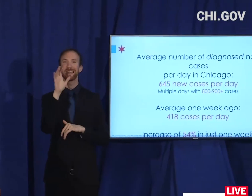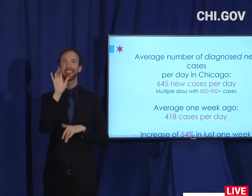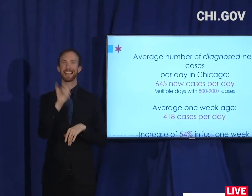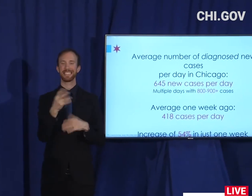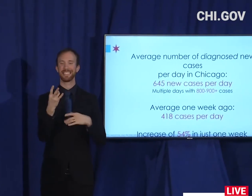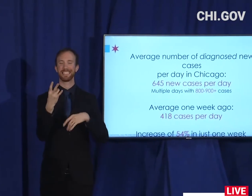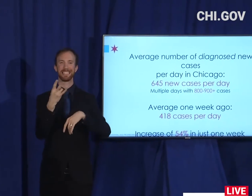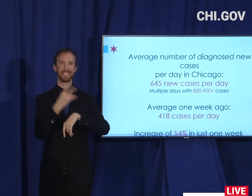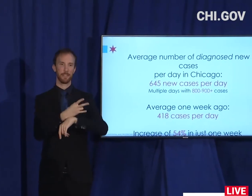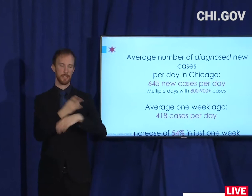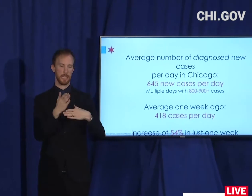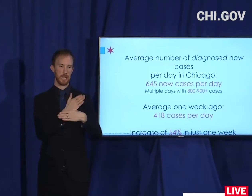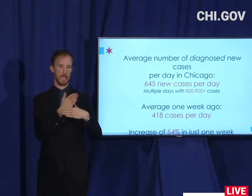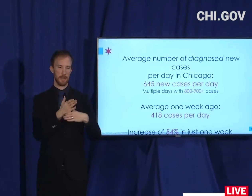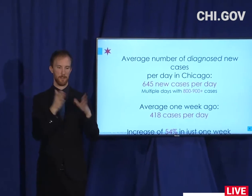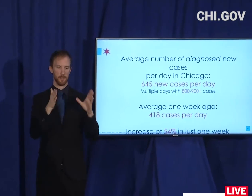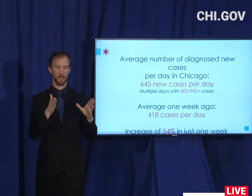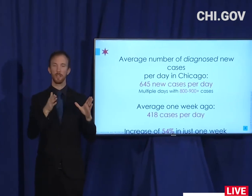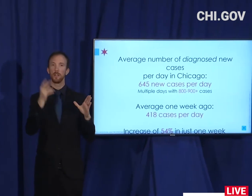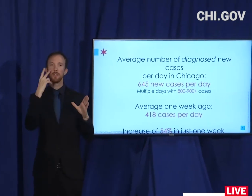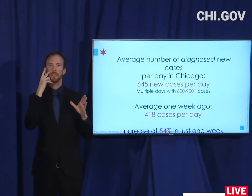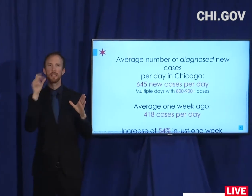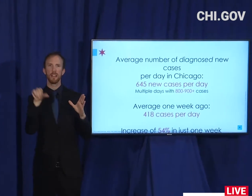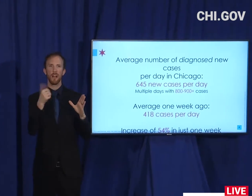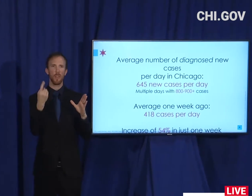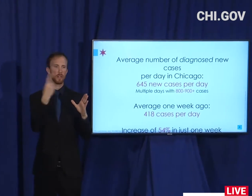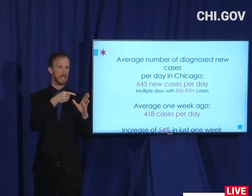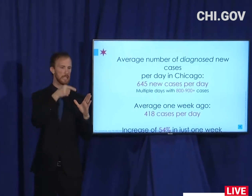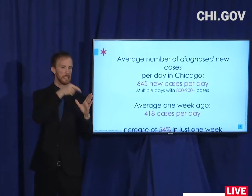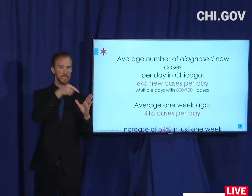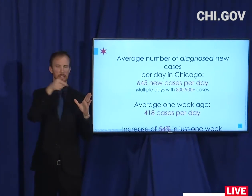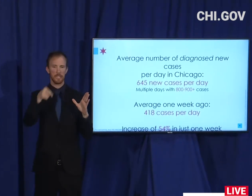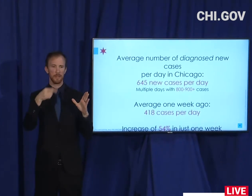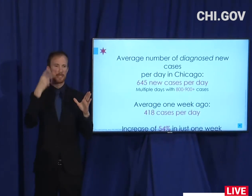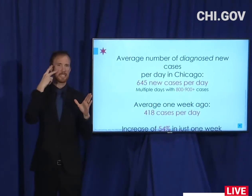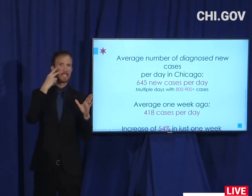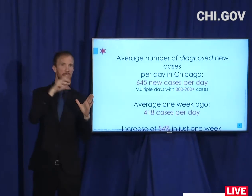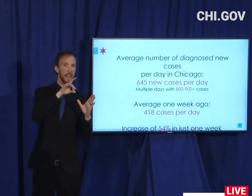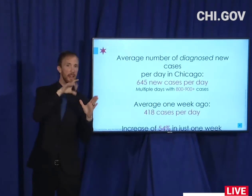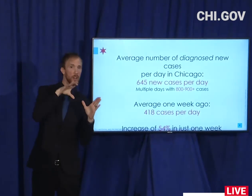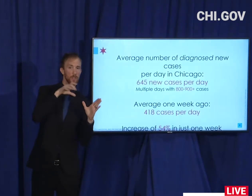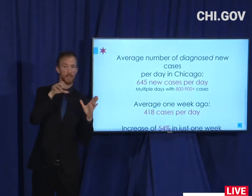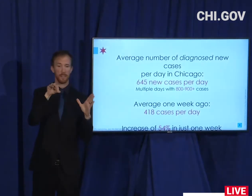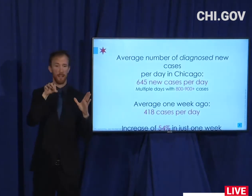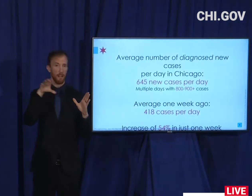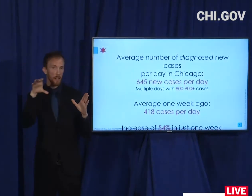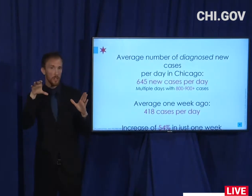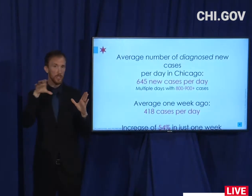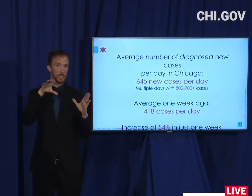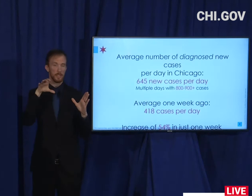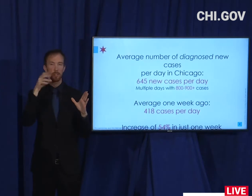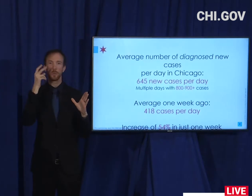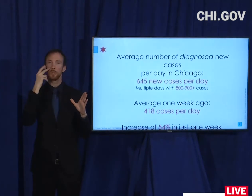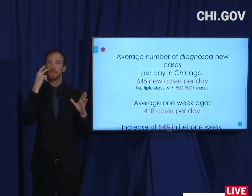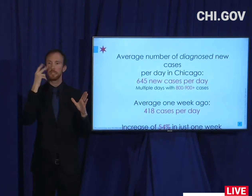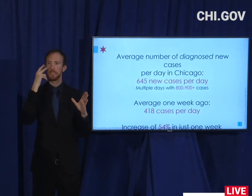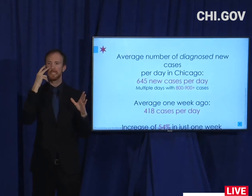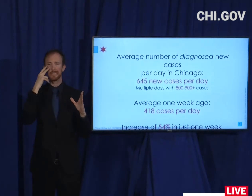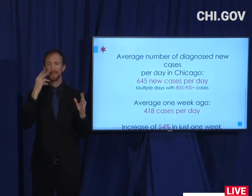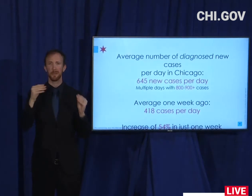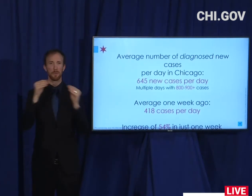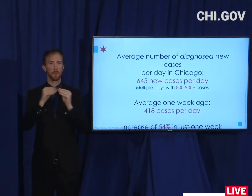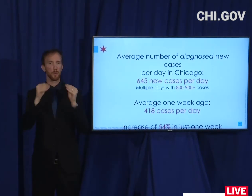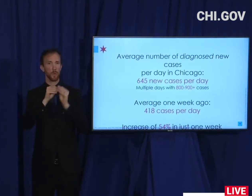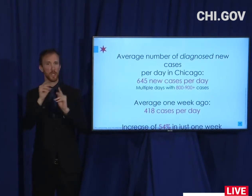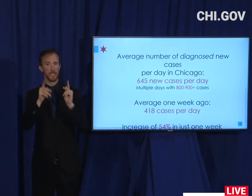had multiple days with 800 or even 900 cases coming in, and the numbers are still going up. Just